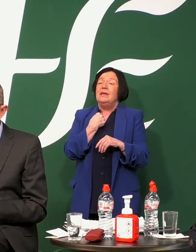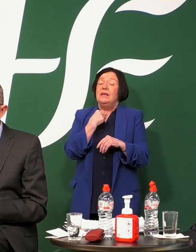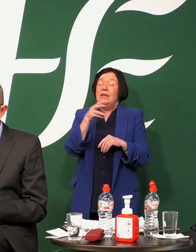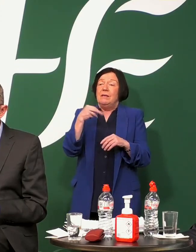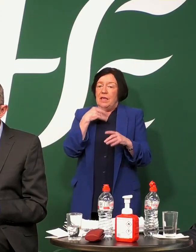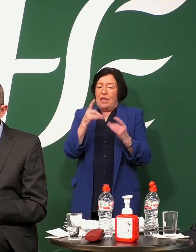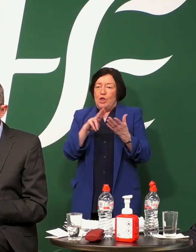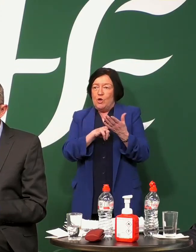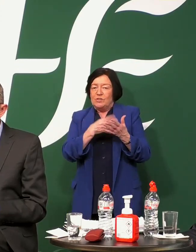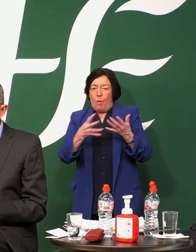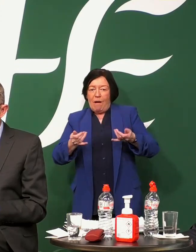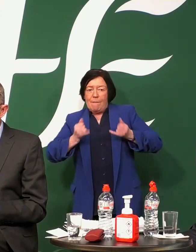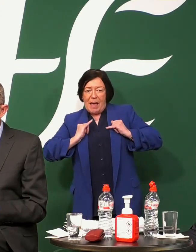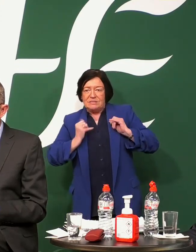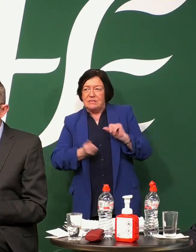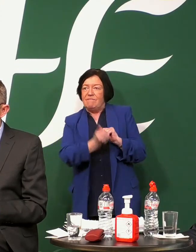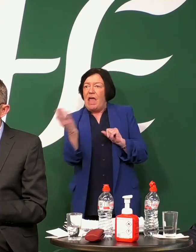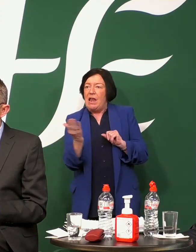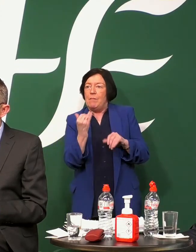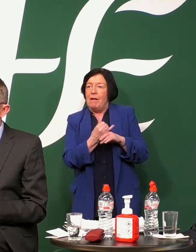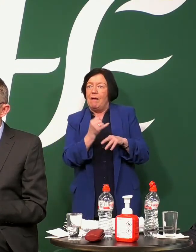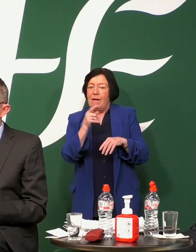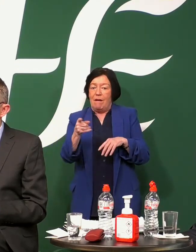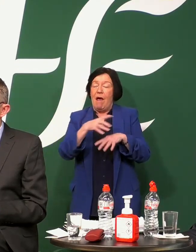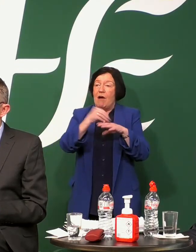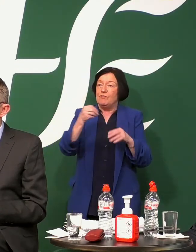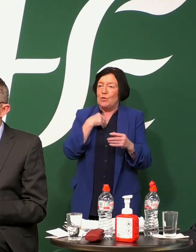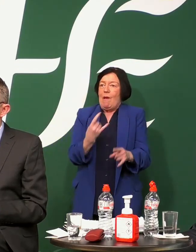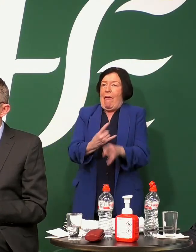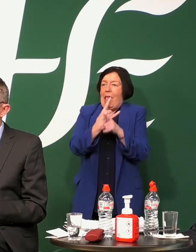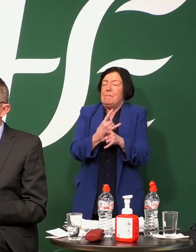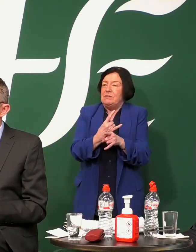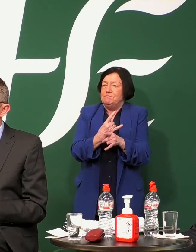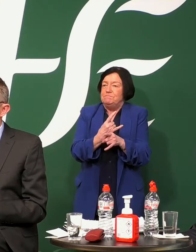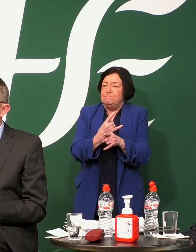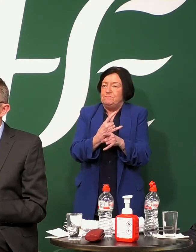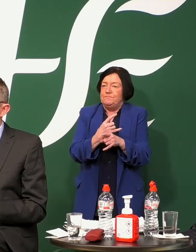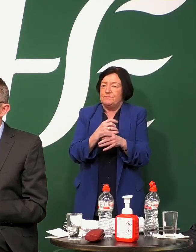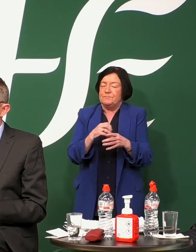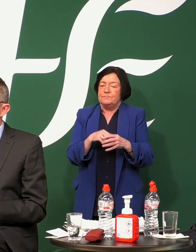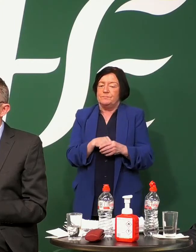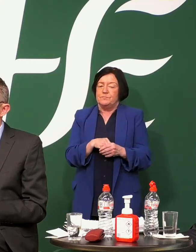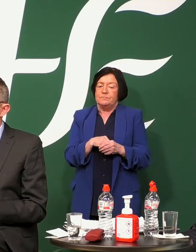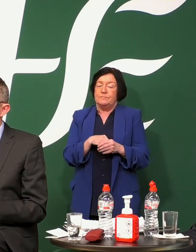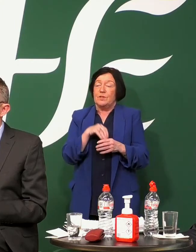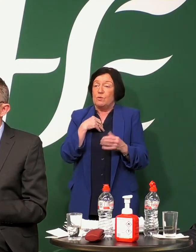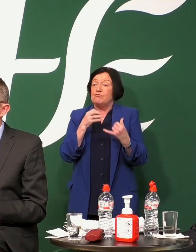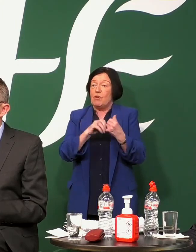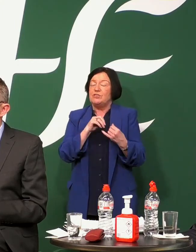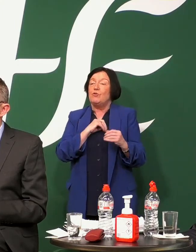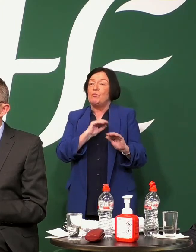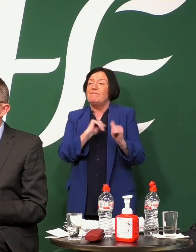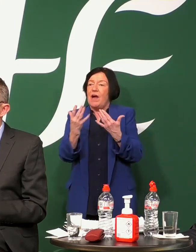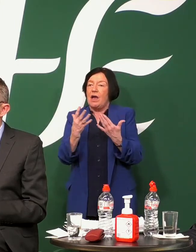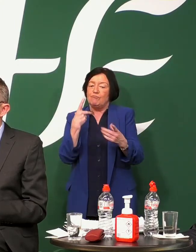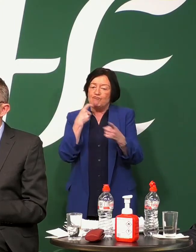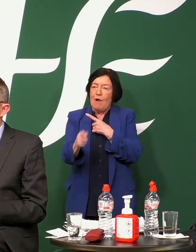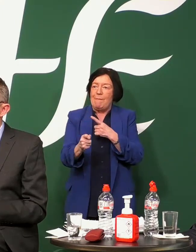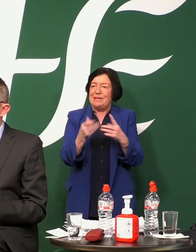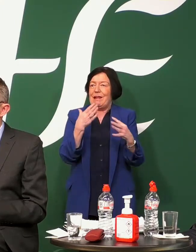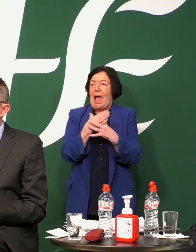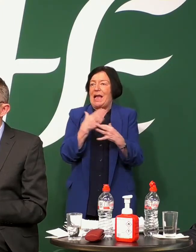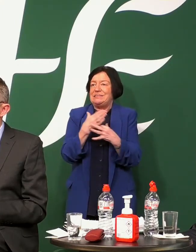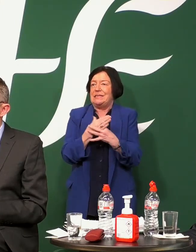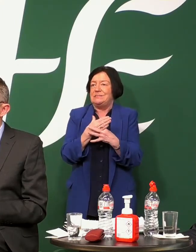we make use of capacity off-site as well to enable that to happen. And we try to provide rapid access to